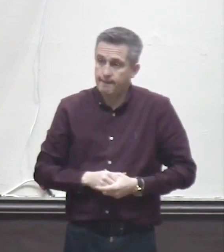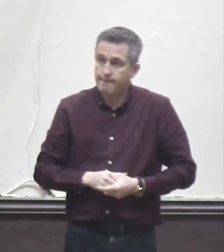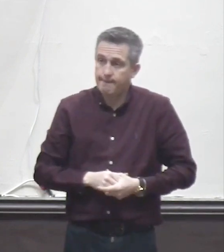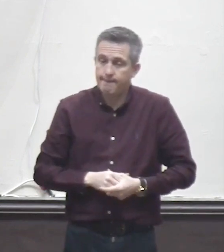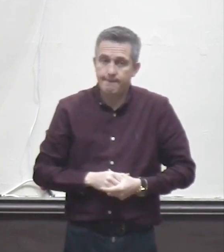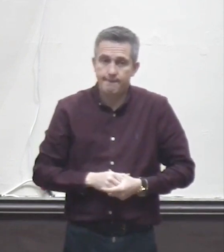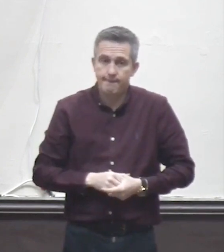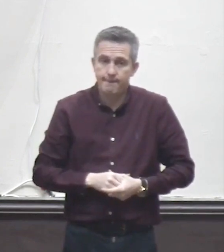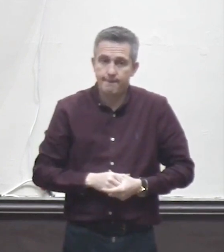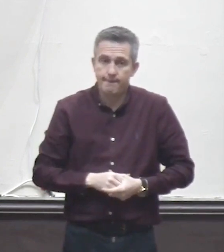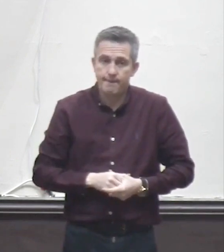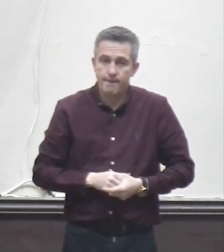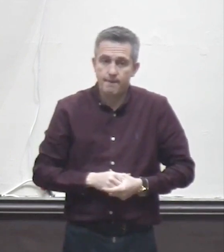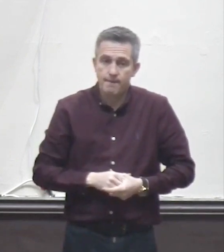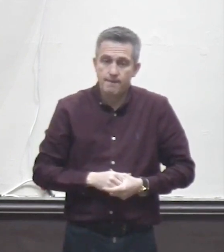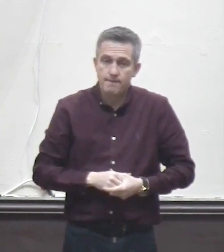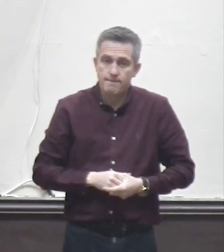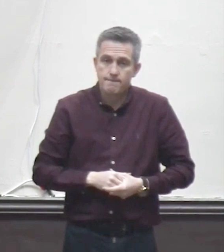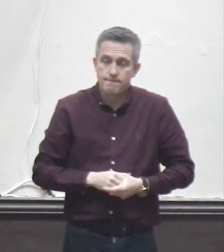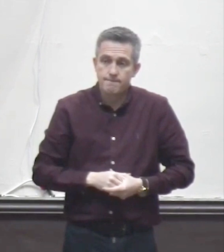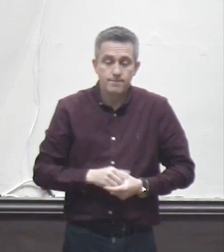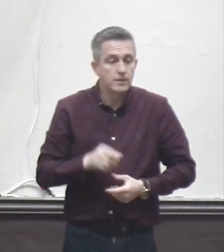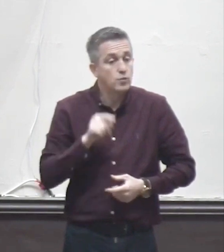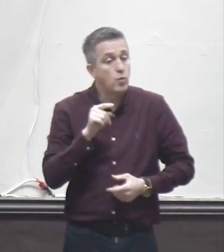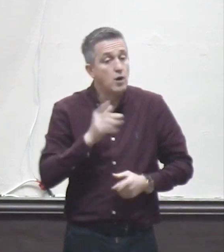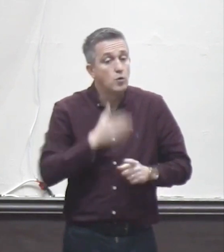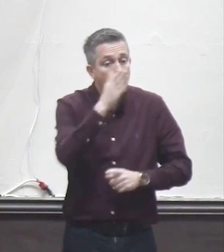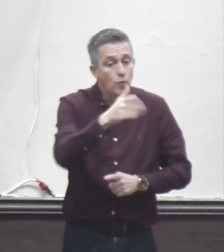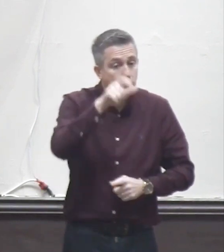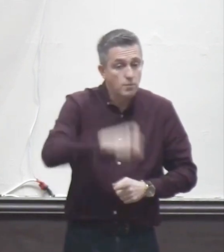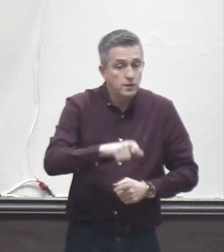Why? Why is this a problem?